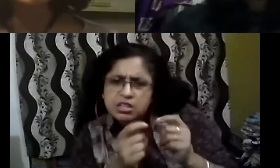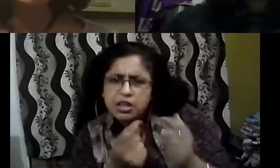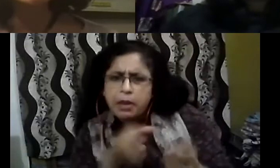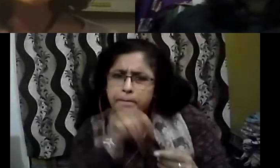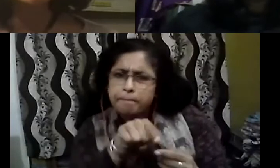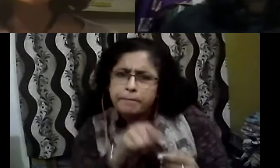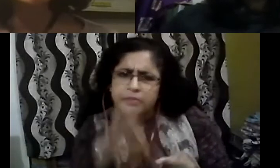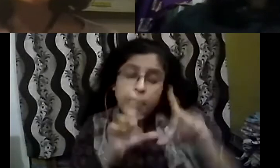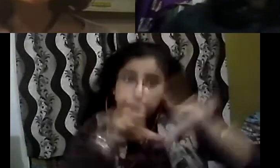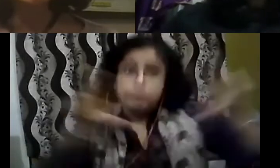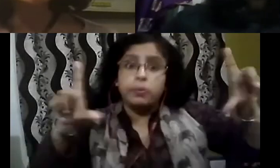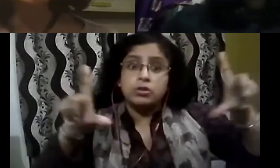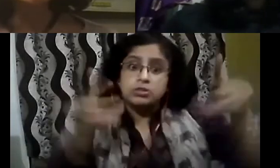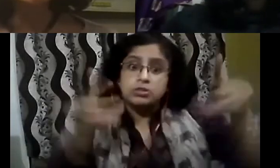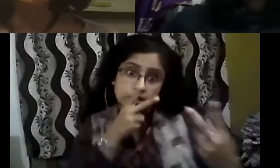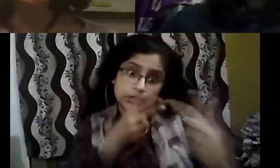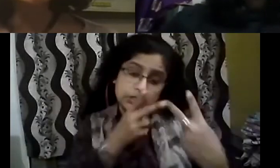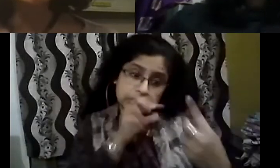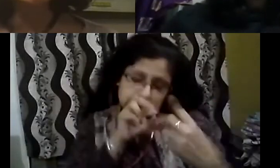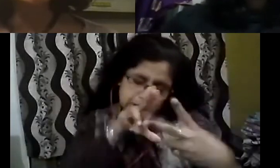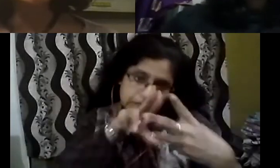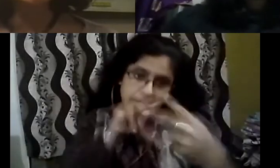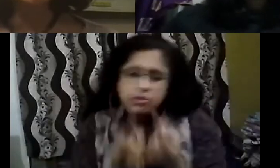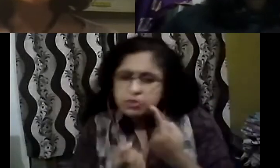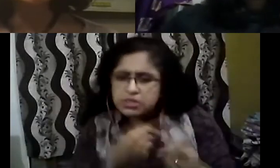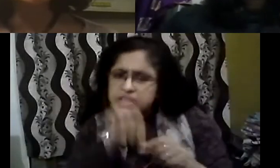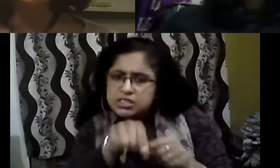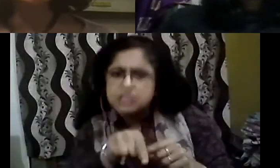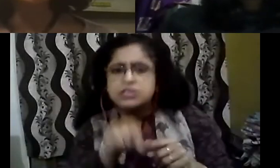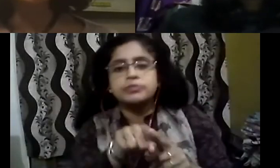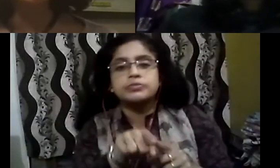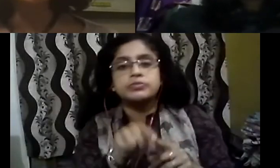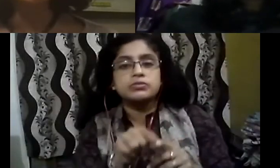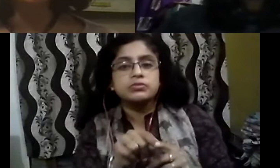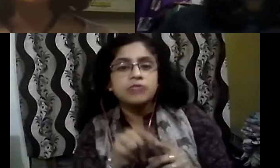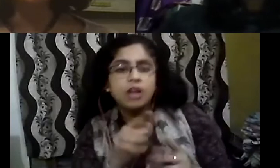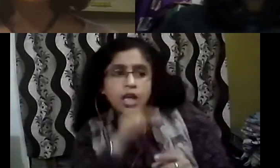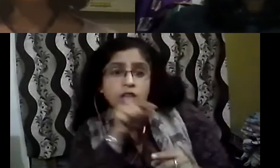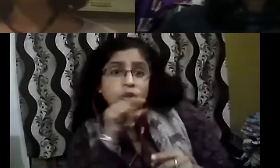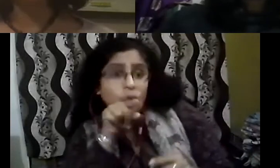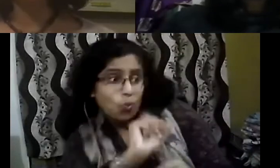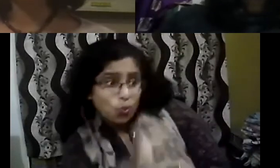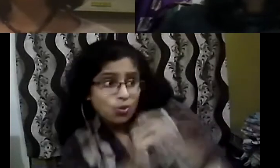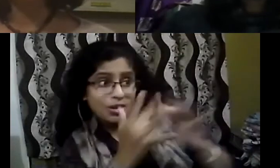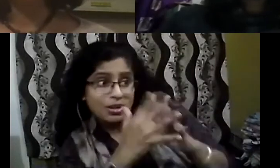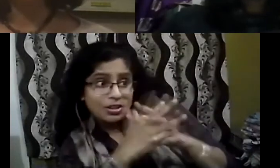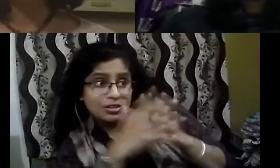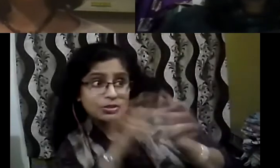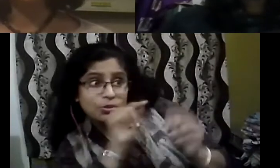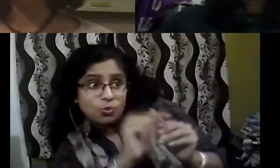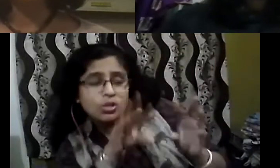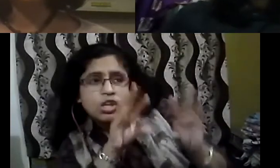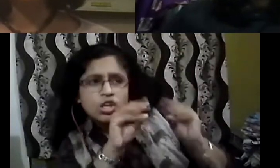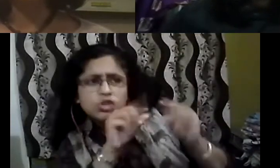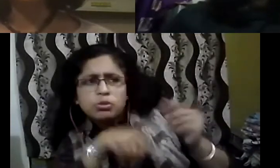high contrast mode. So while doing the testing, we have to test that website or particular software